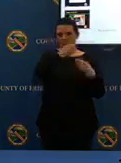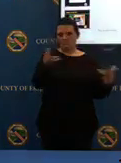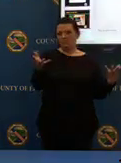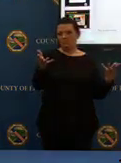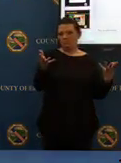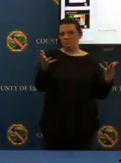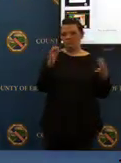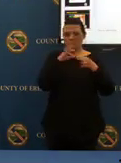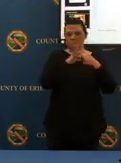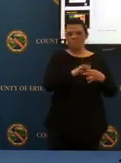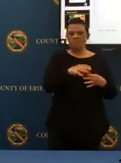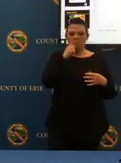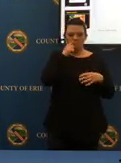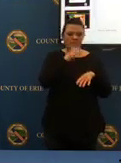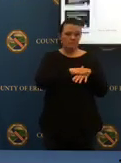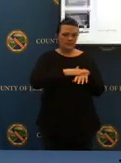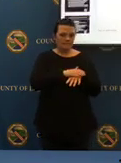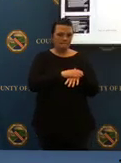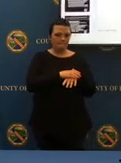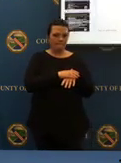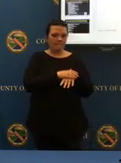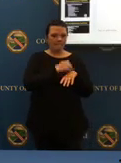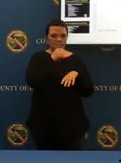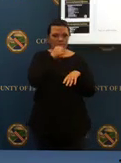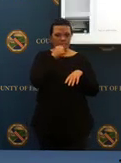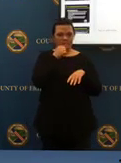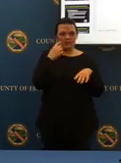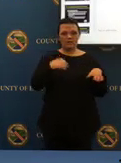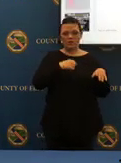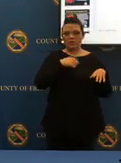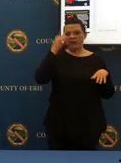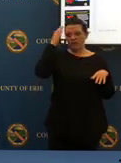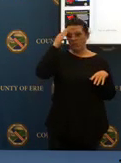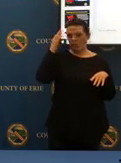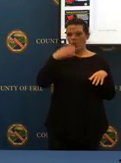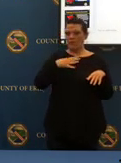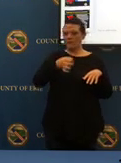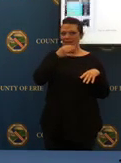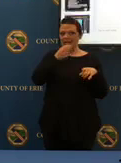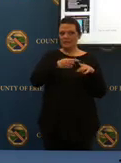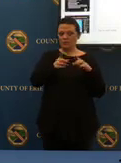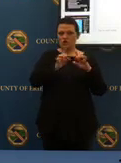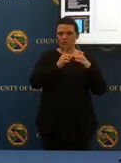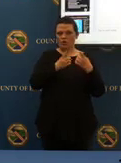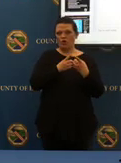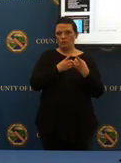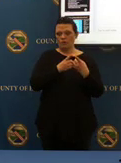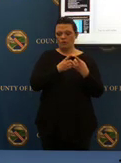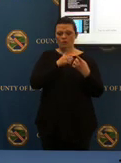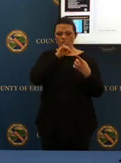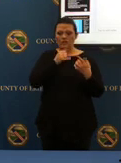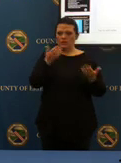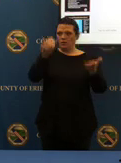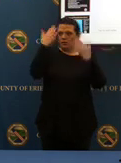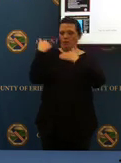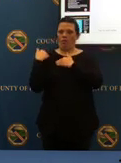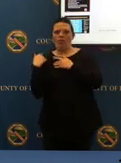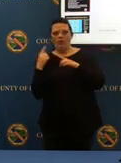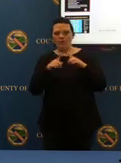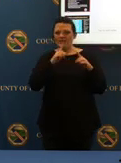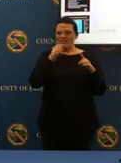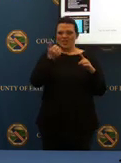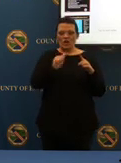information regarding the race breakdown. We know that the epidemiology department must be super taxed right now, but is there any way